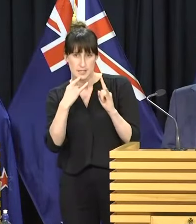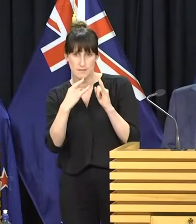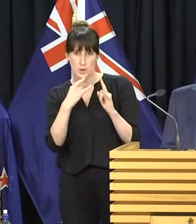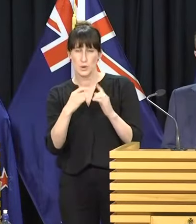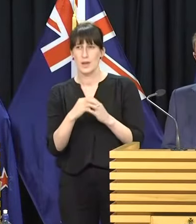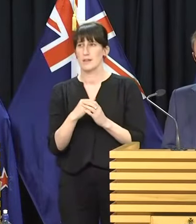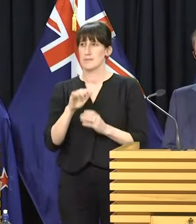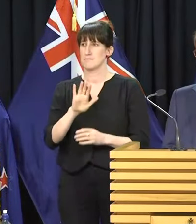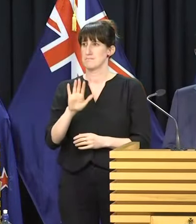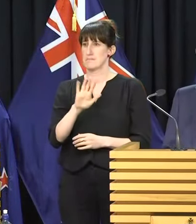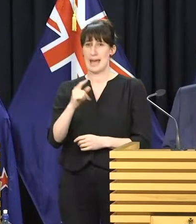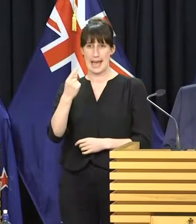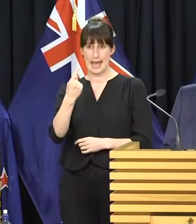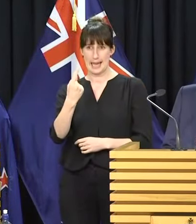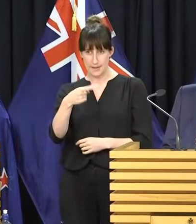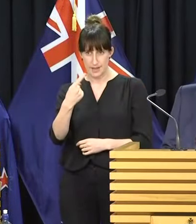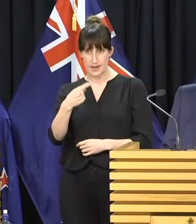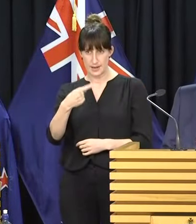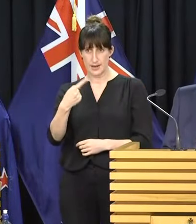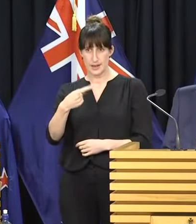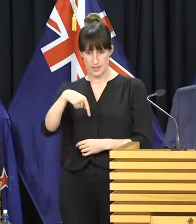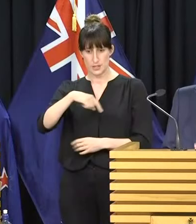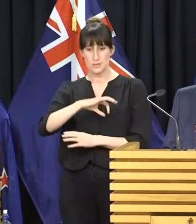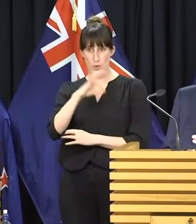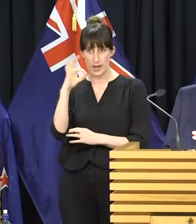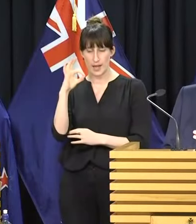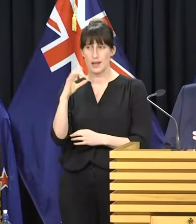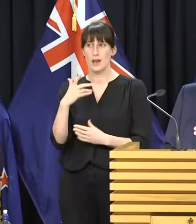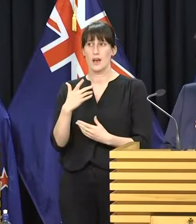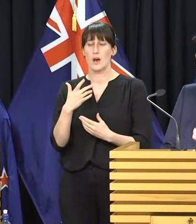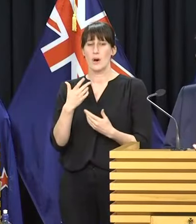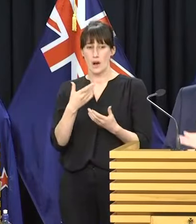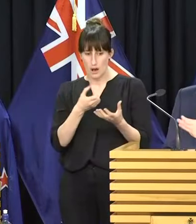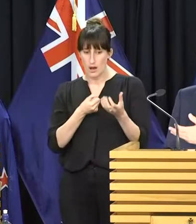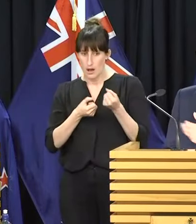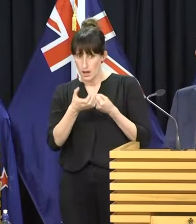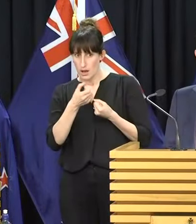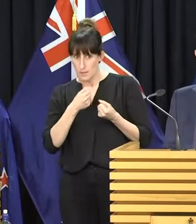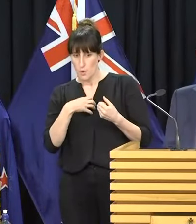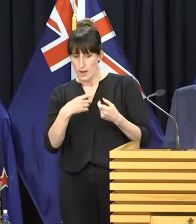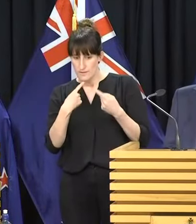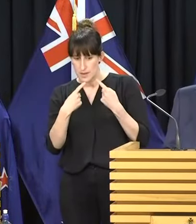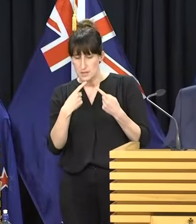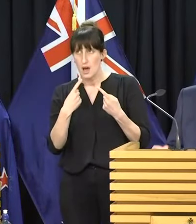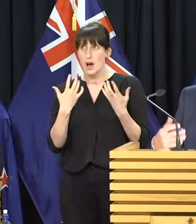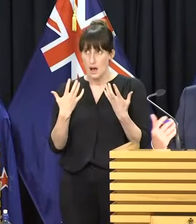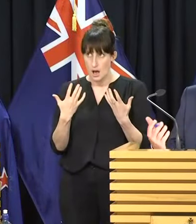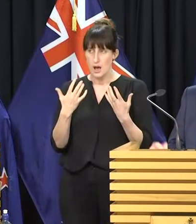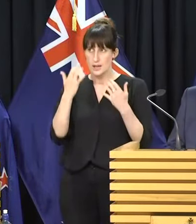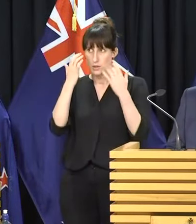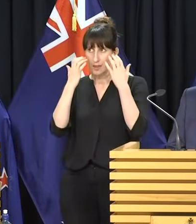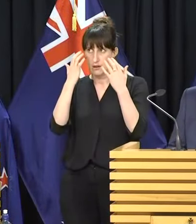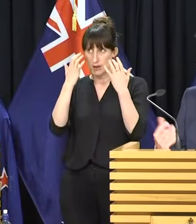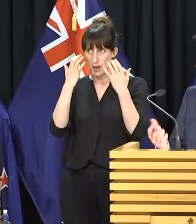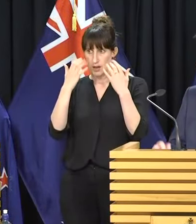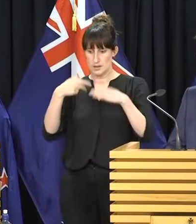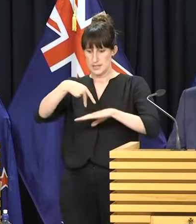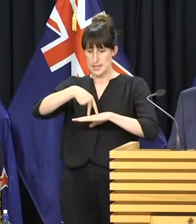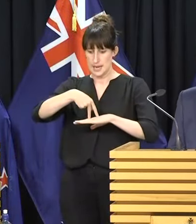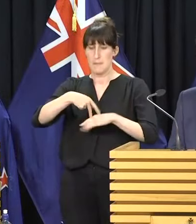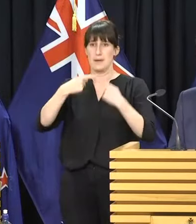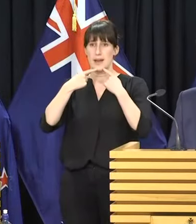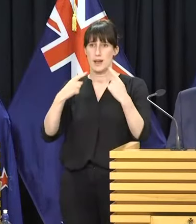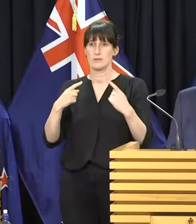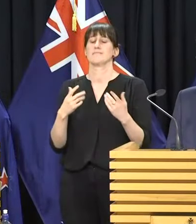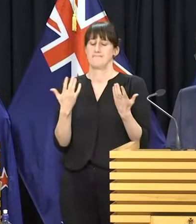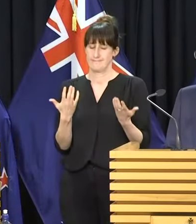until around 11 that we had enough information to then have a conversation and consider whether or not we would do a stand-up today, and that's certainly